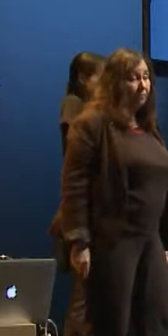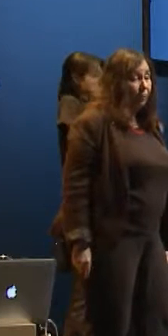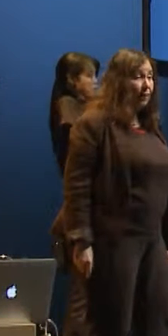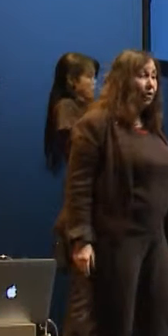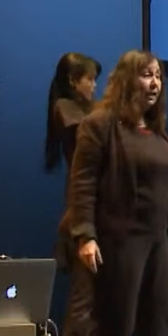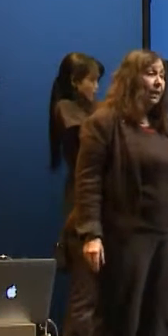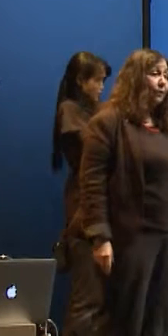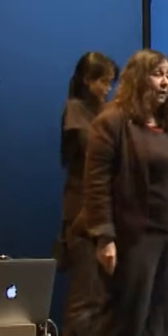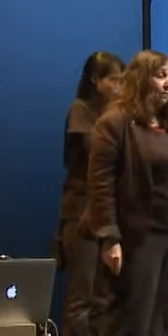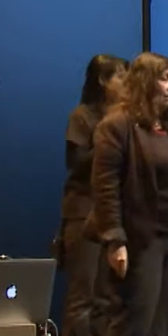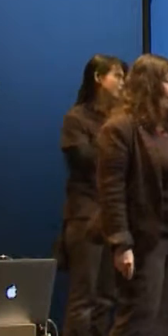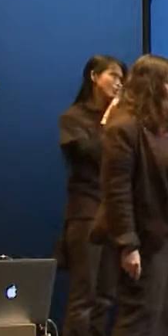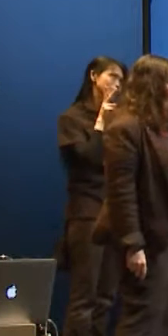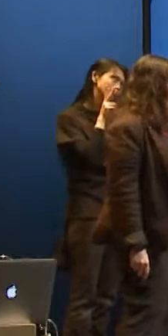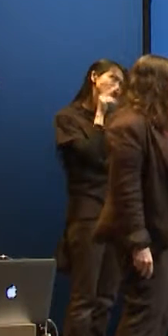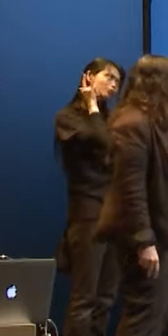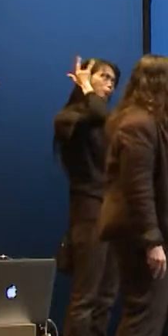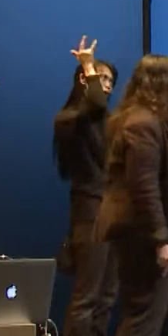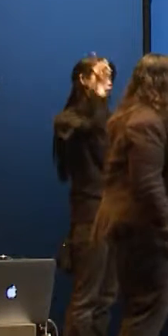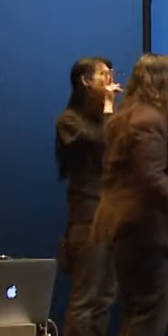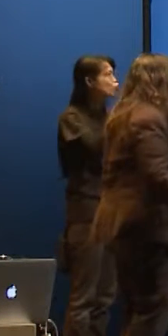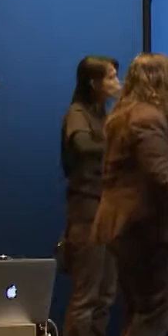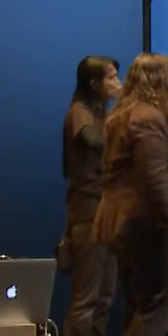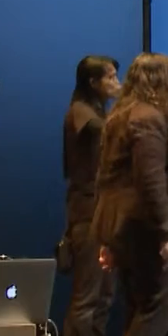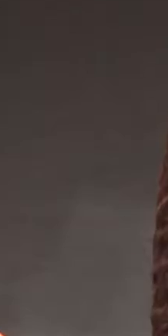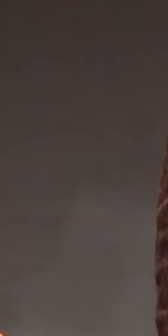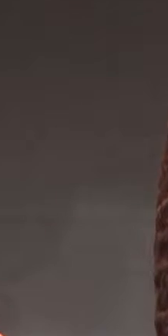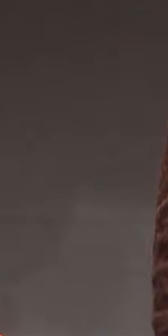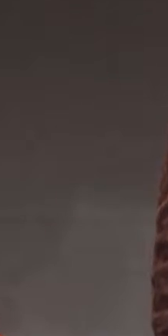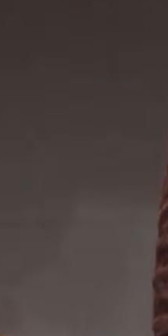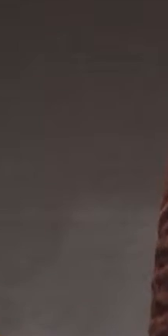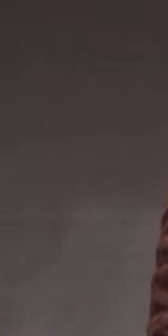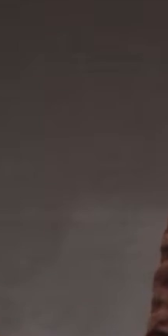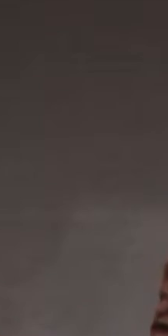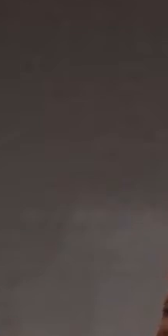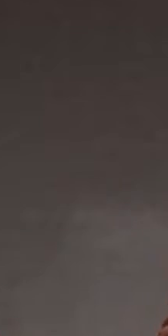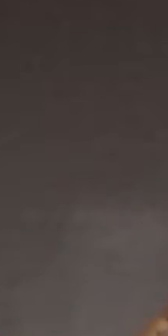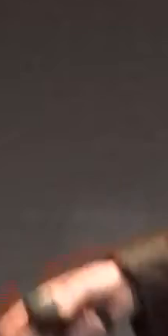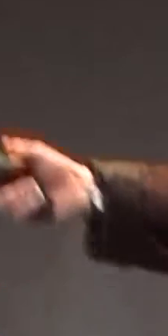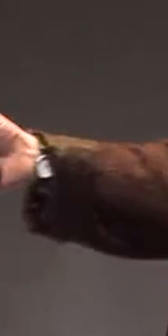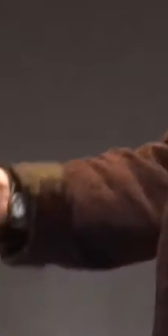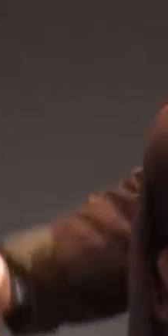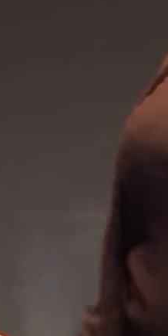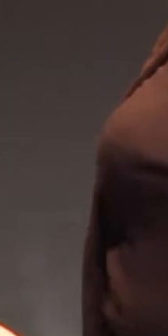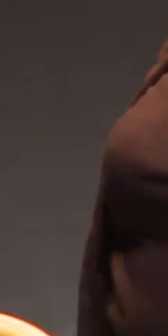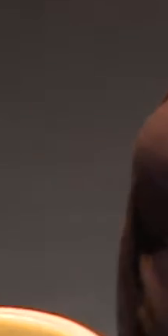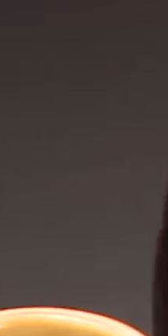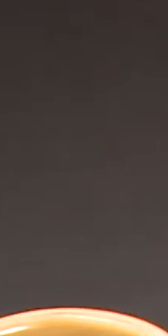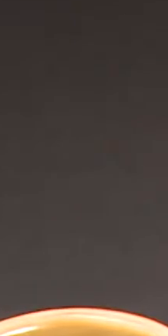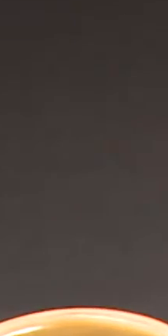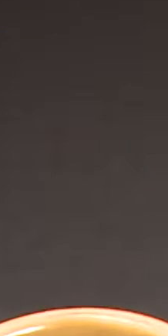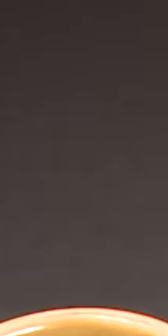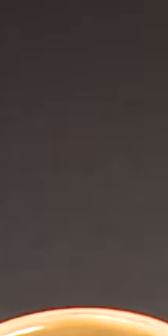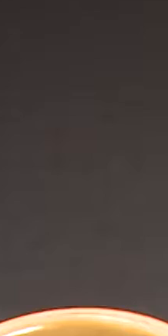tree without leaves, and in a few months' time, I can imagine how that tree will look when it's got leaves